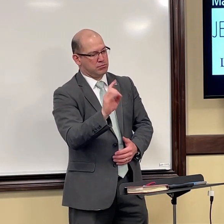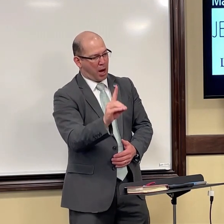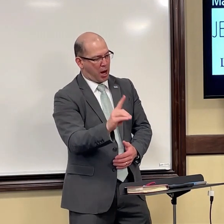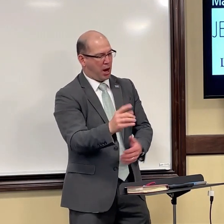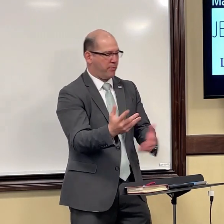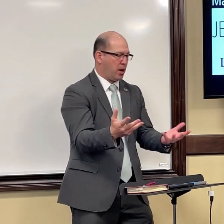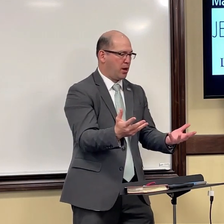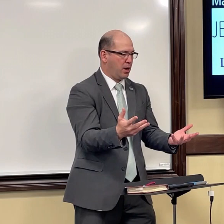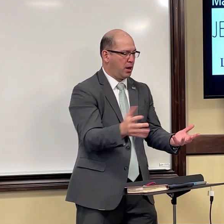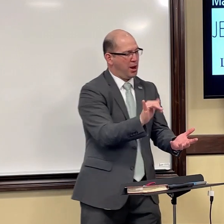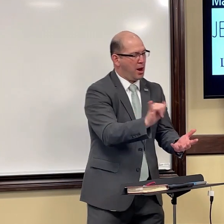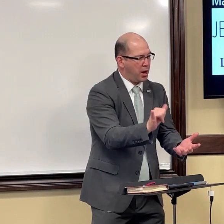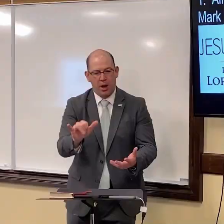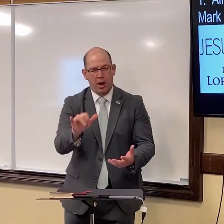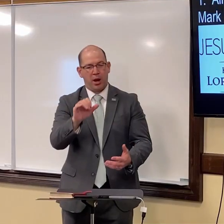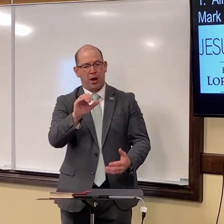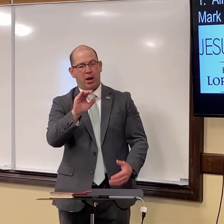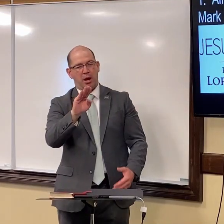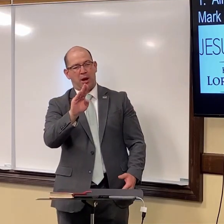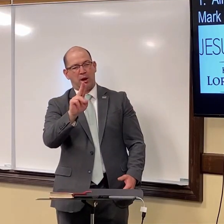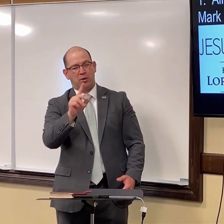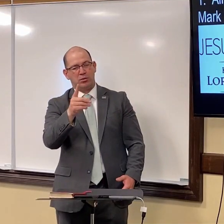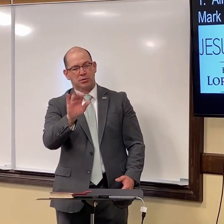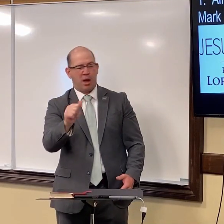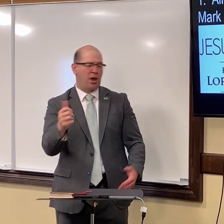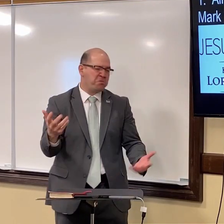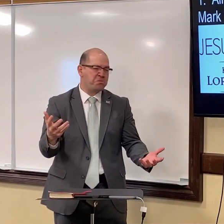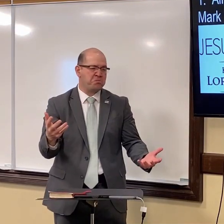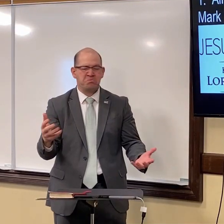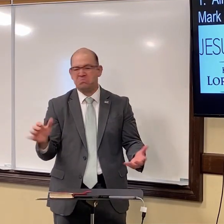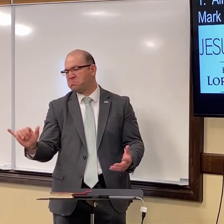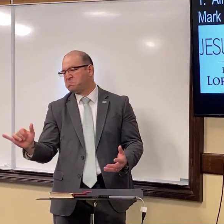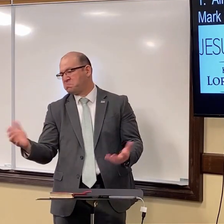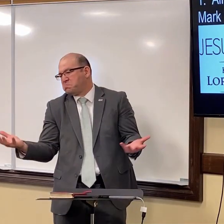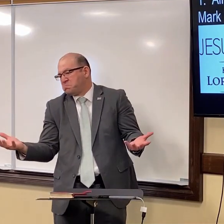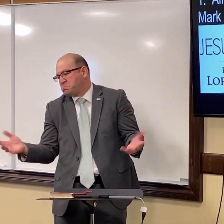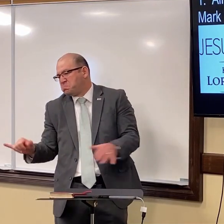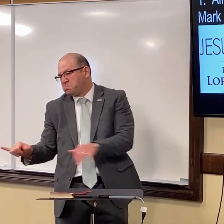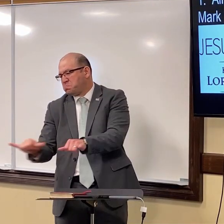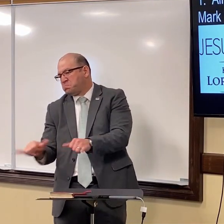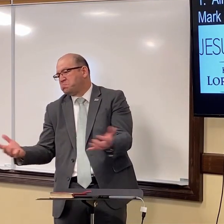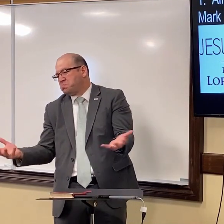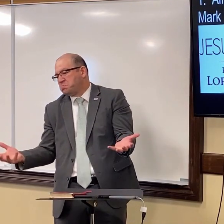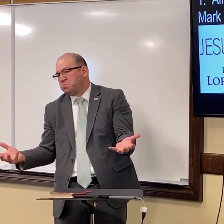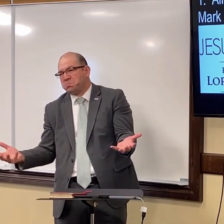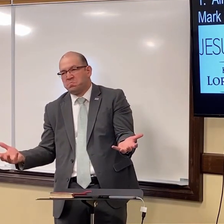like Muhammad or Buddha or, you know, whatever. He's just like all of them.